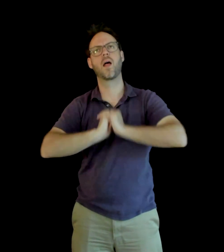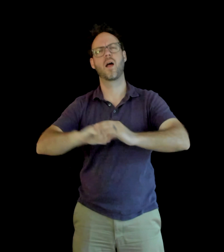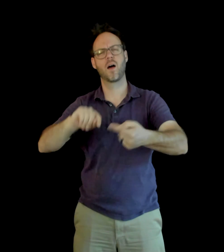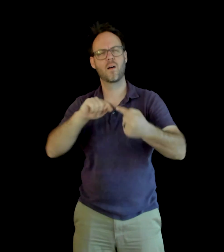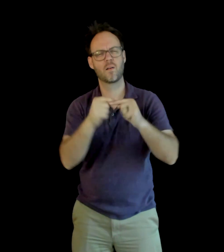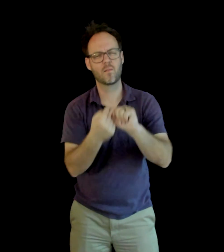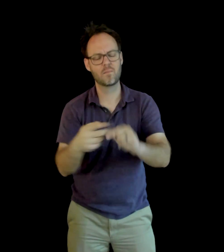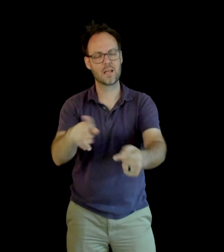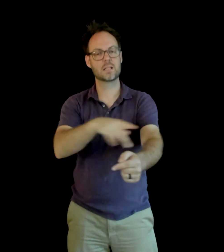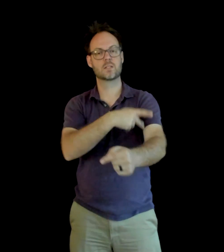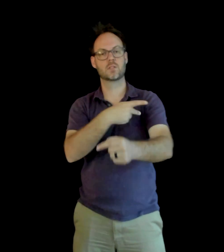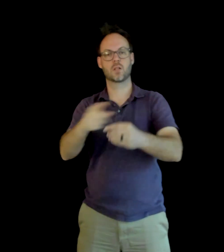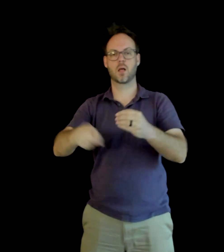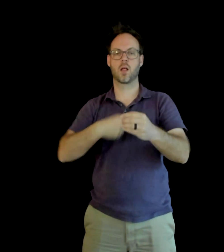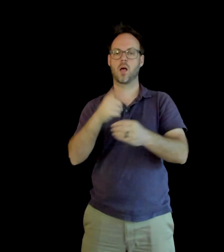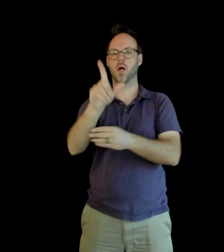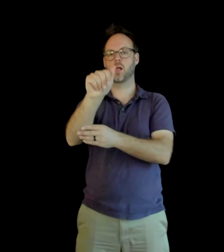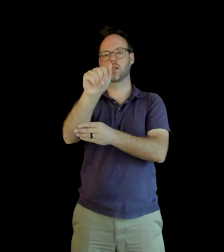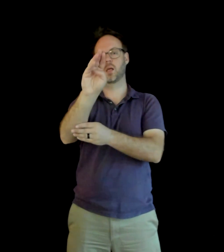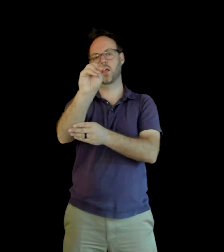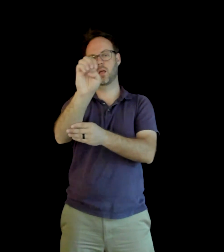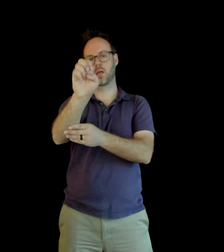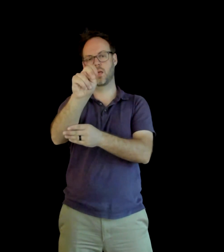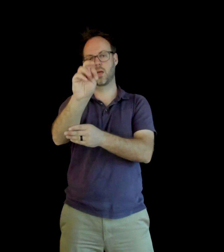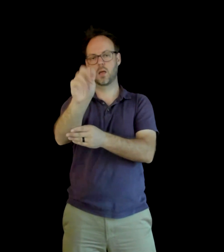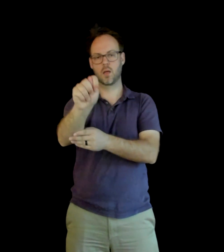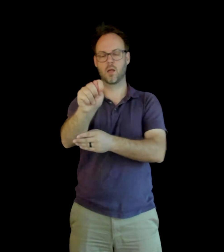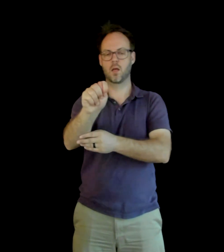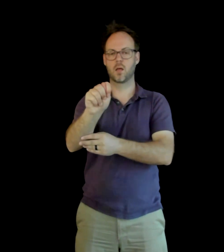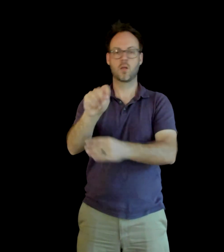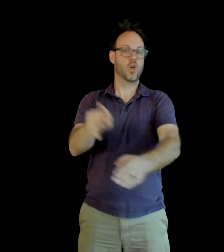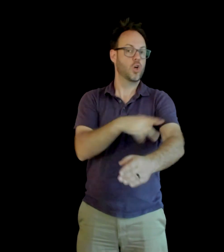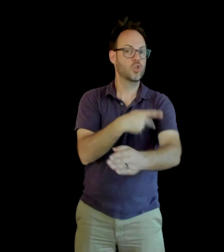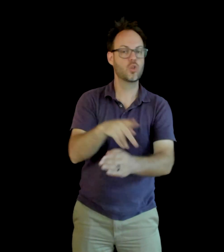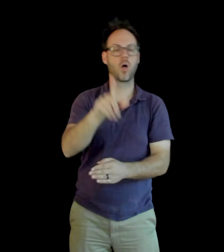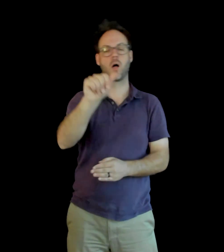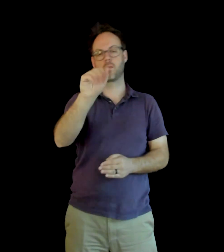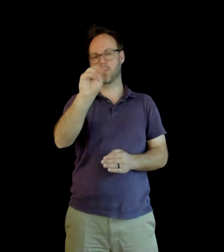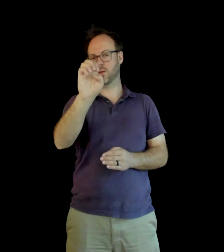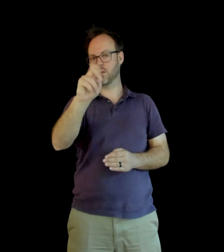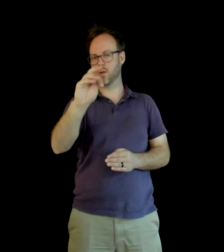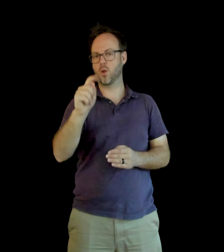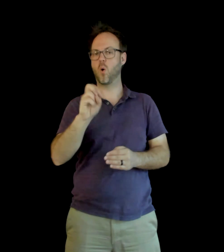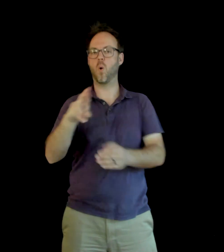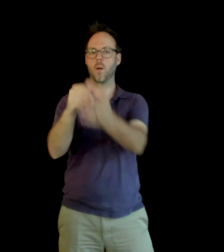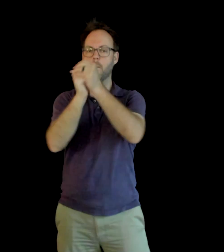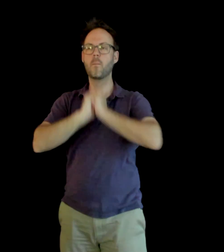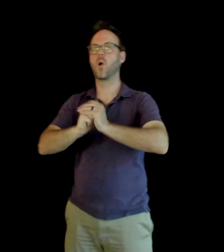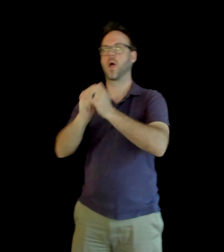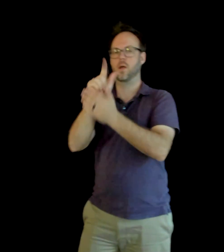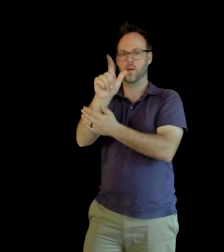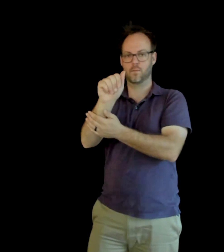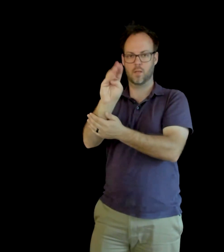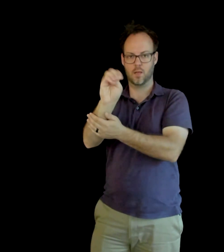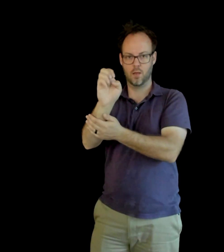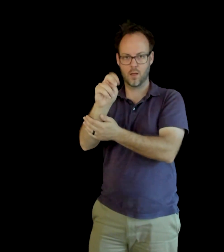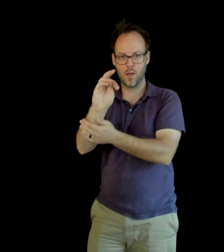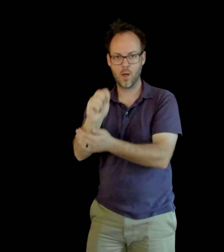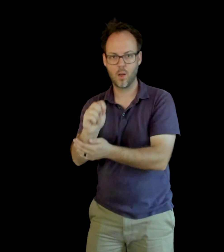pain. It's a psalm of lament. A psalm of lament, or a prayer of lament, is a prayer to